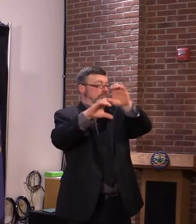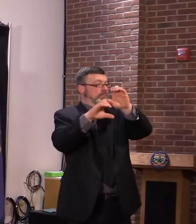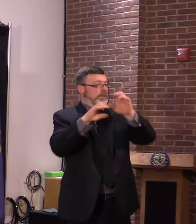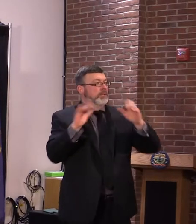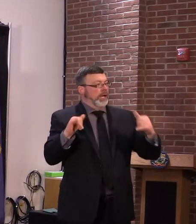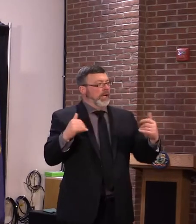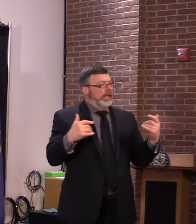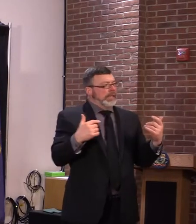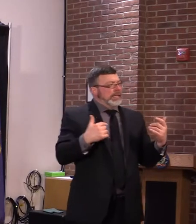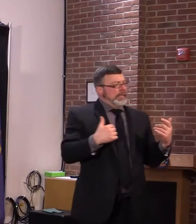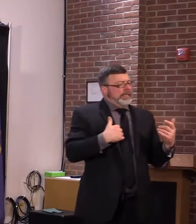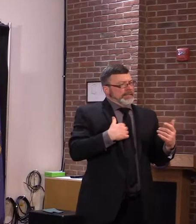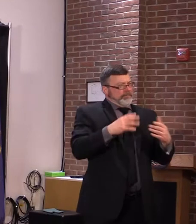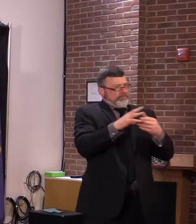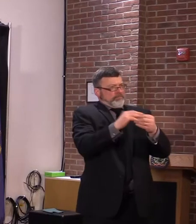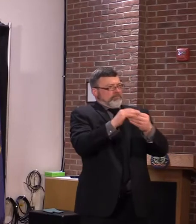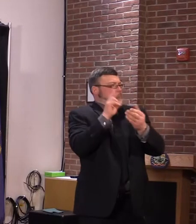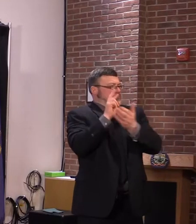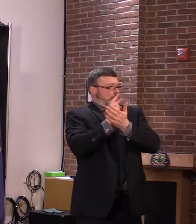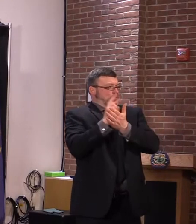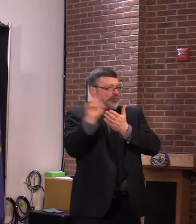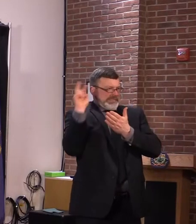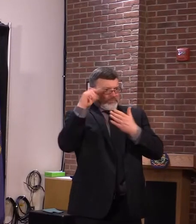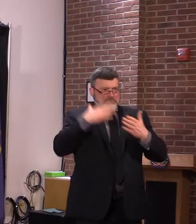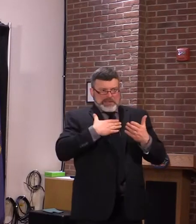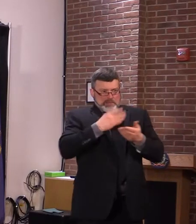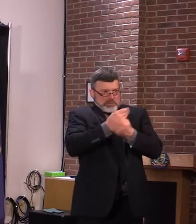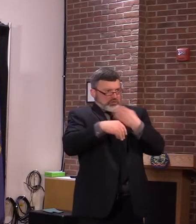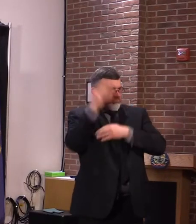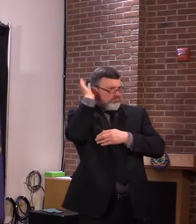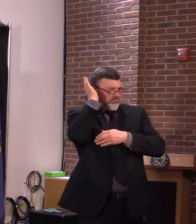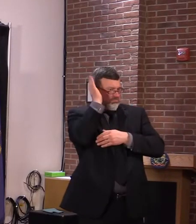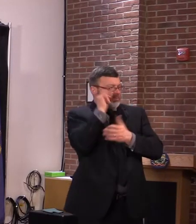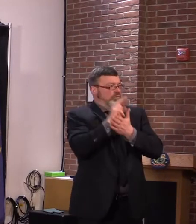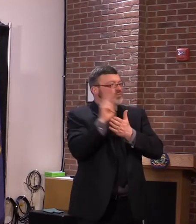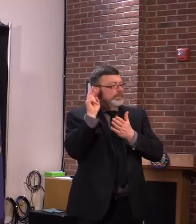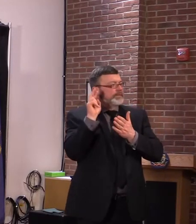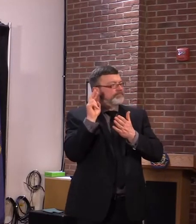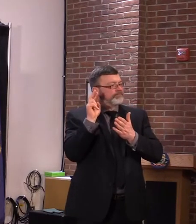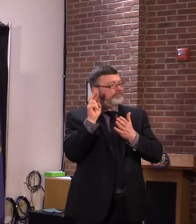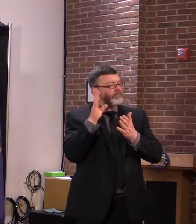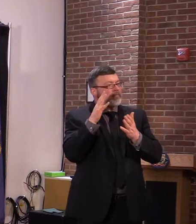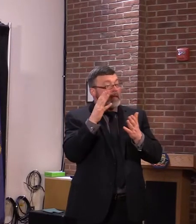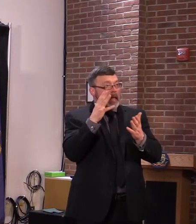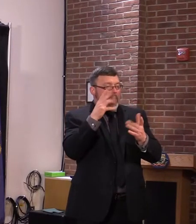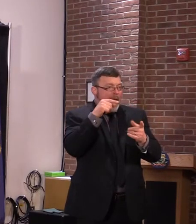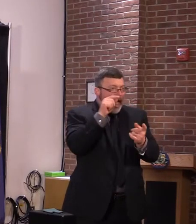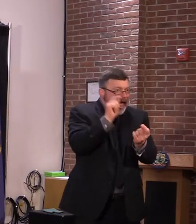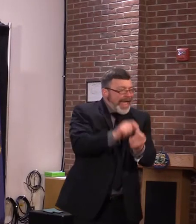was 2 weeks ago, I said that the devil is always in the details, and I don't have any details. And the